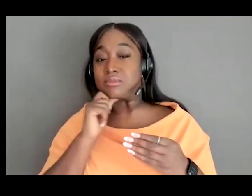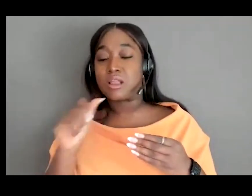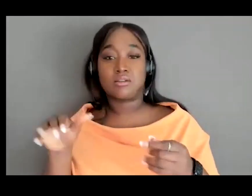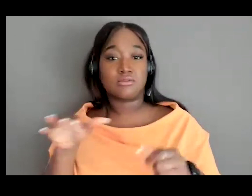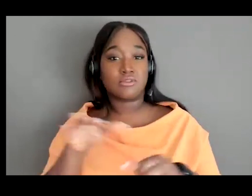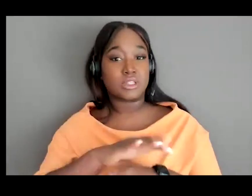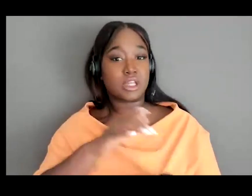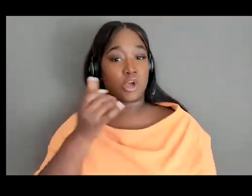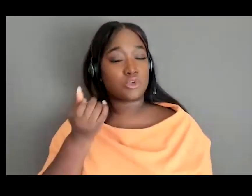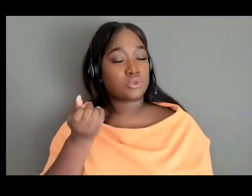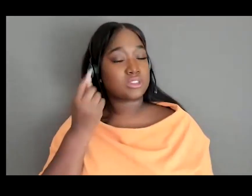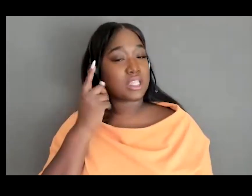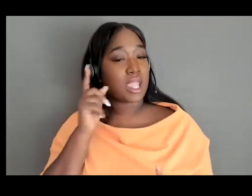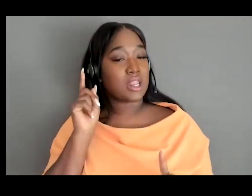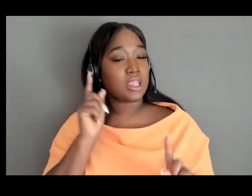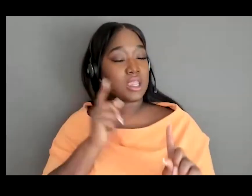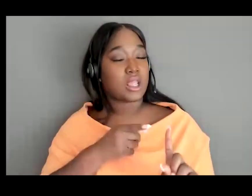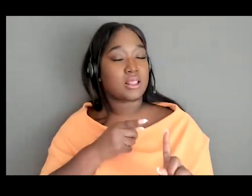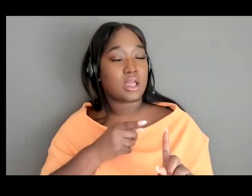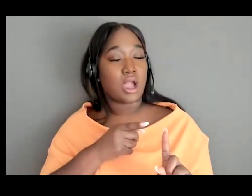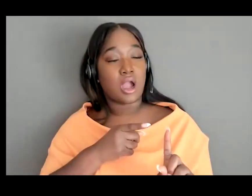quite understanding